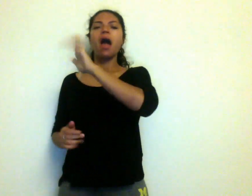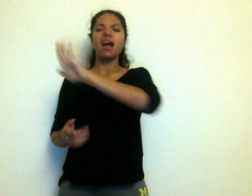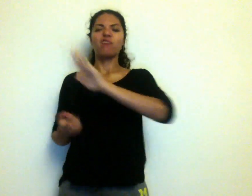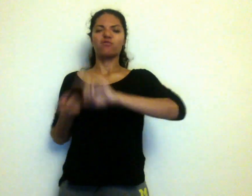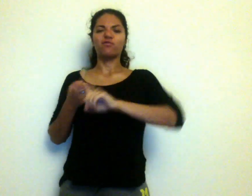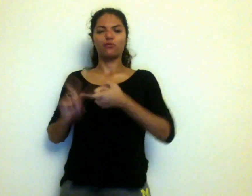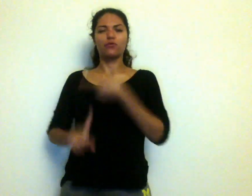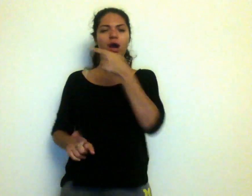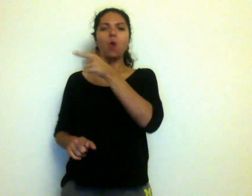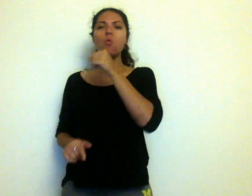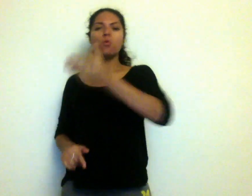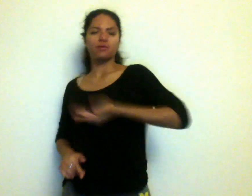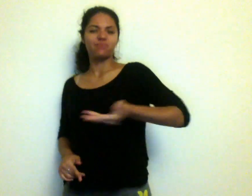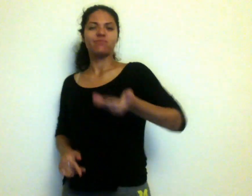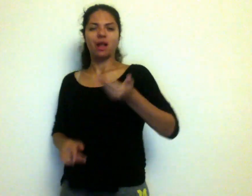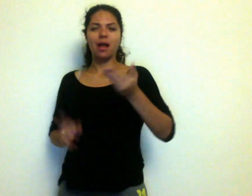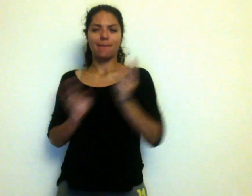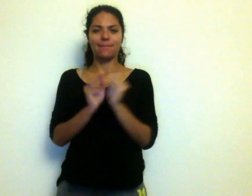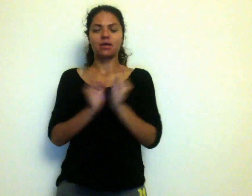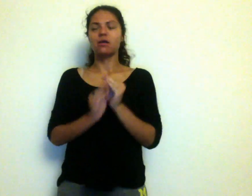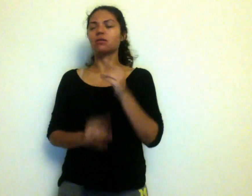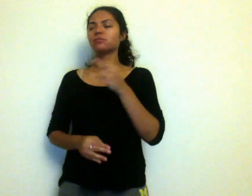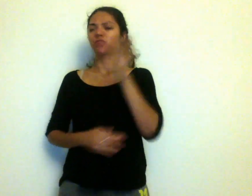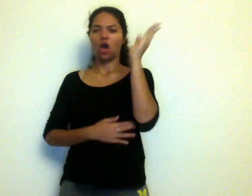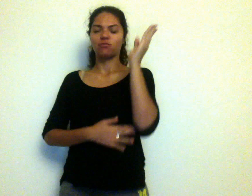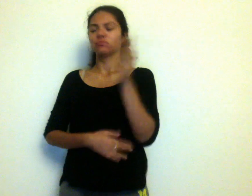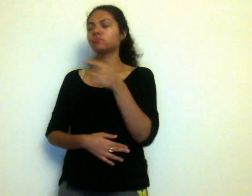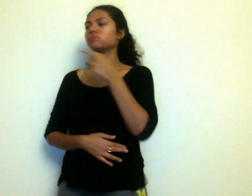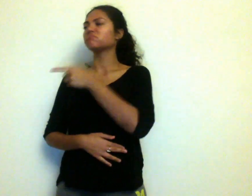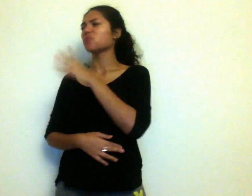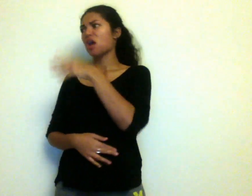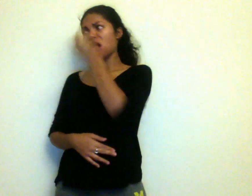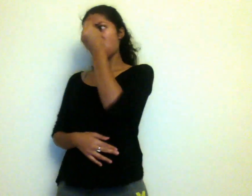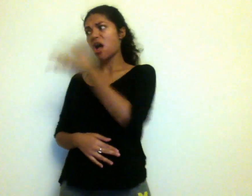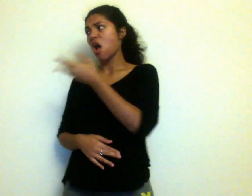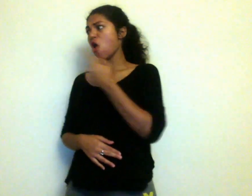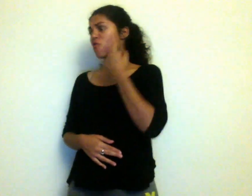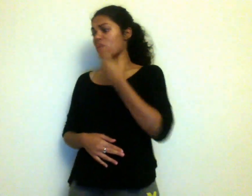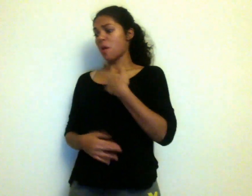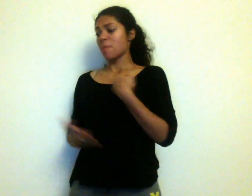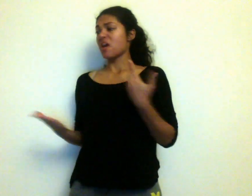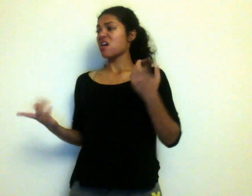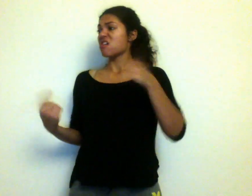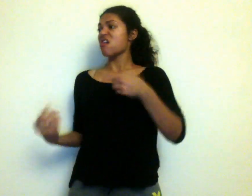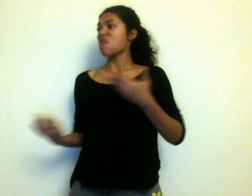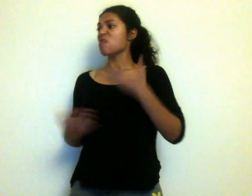to his subordinate, the only reason I came here tonight is because that man is Indian.